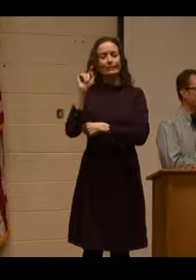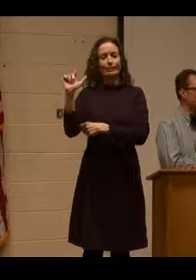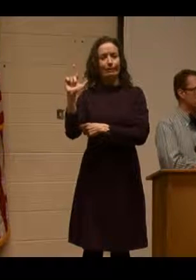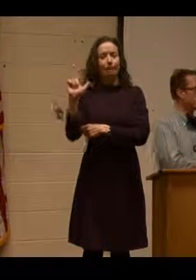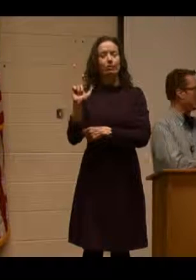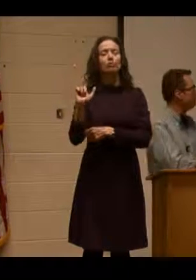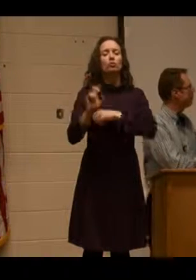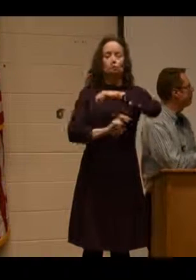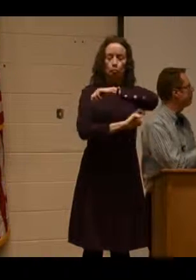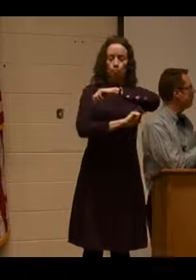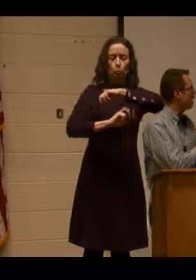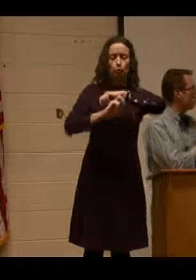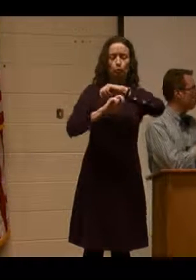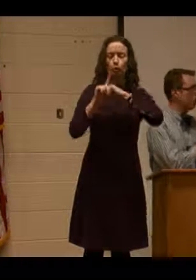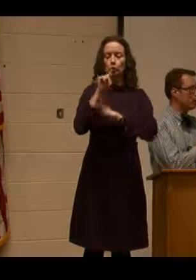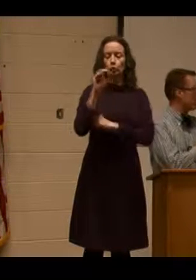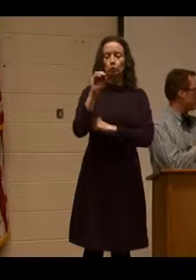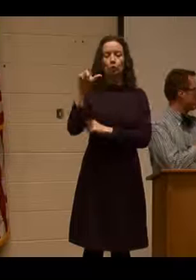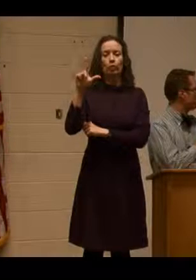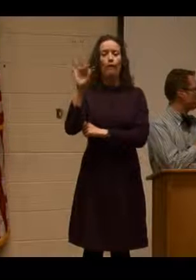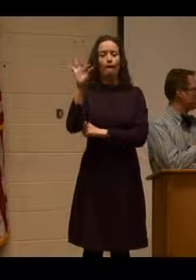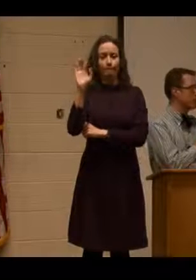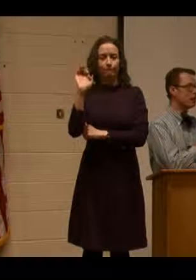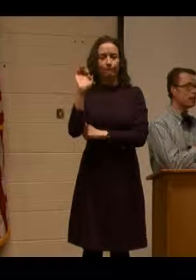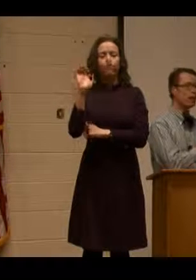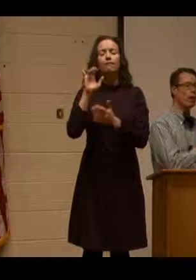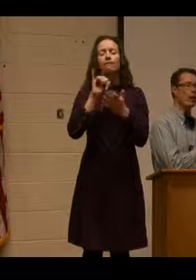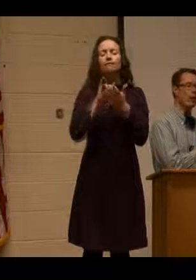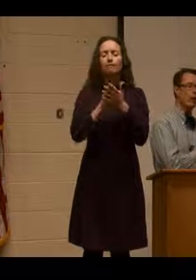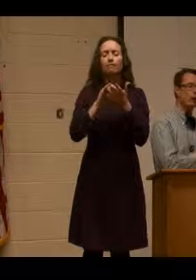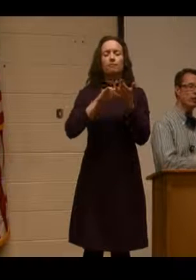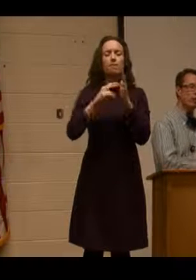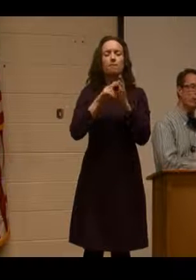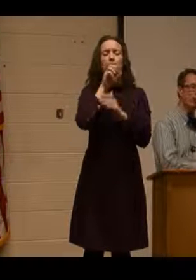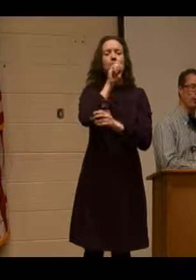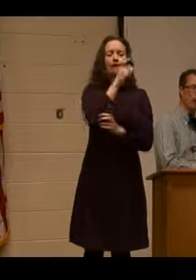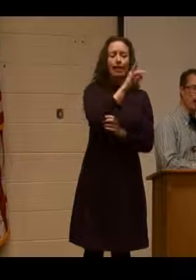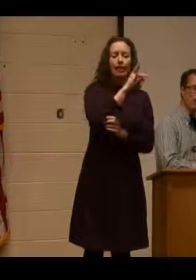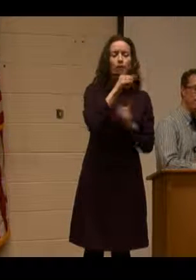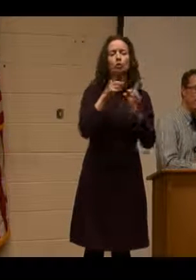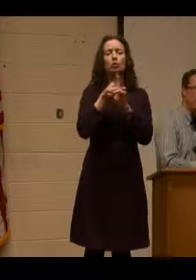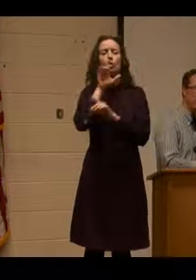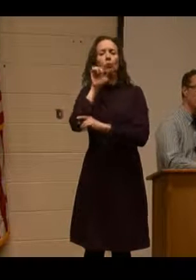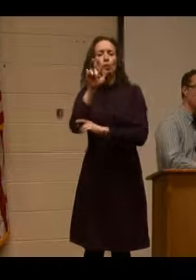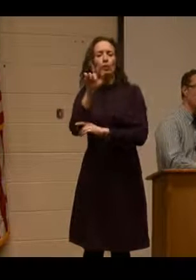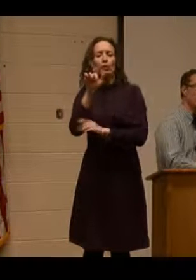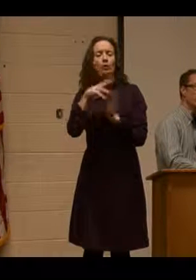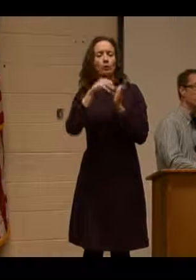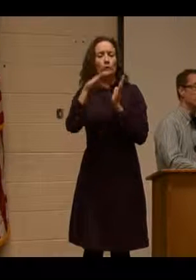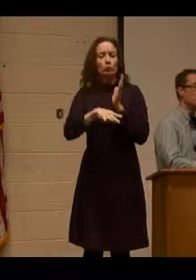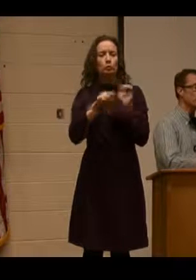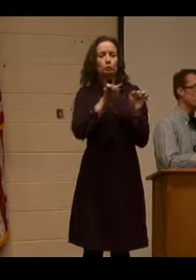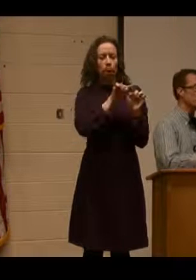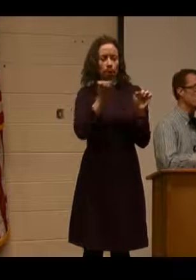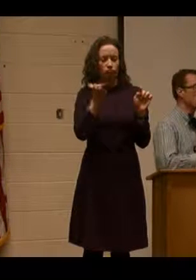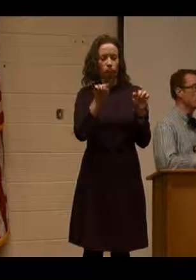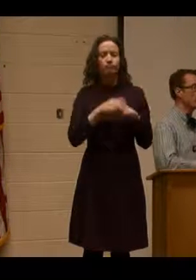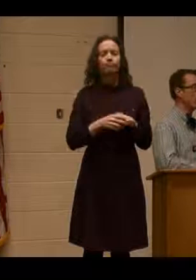our 18 to 21 year old program for students who are not